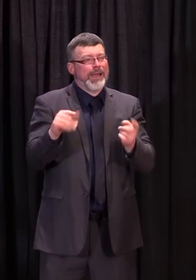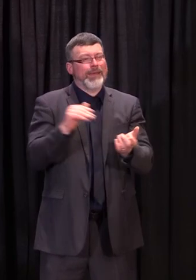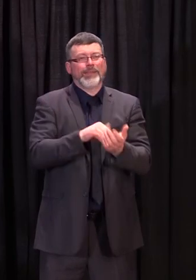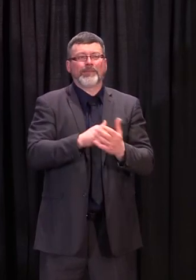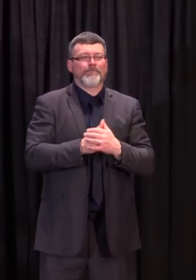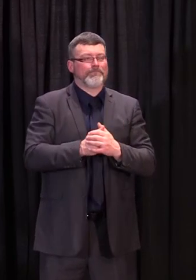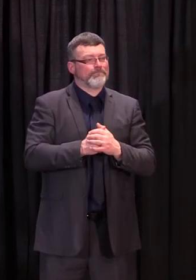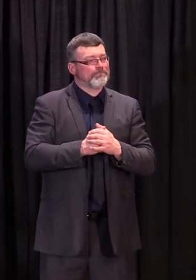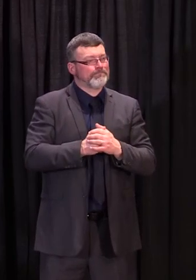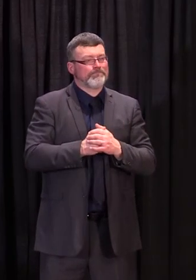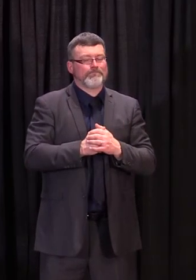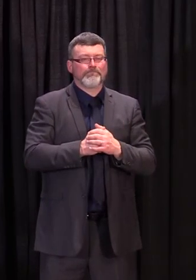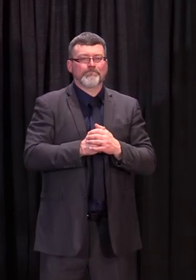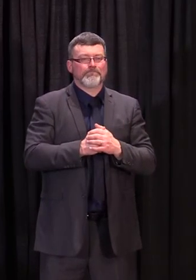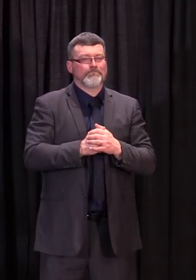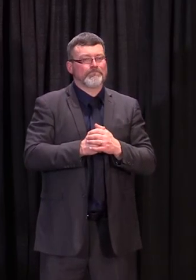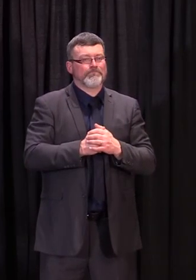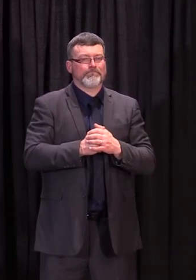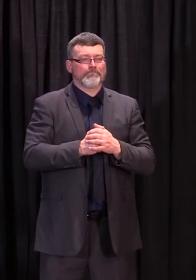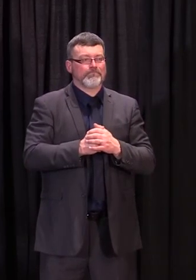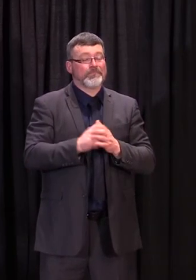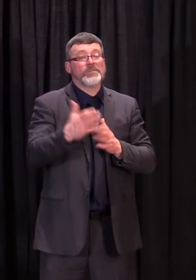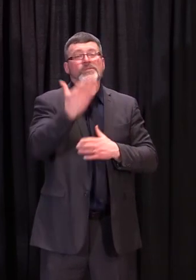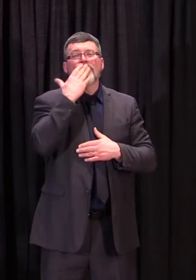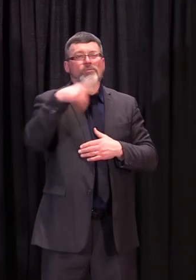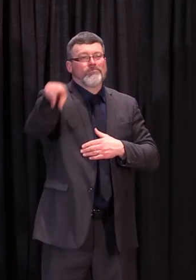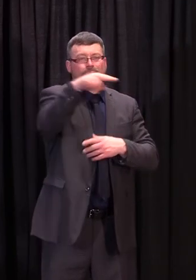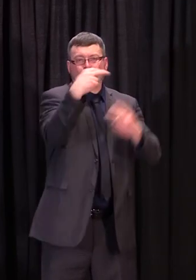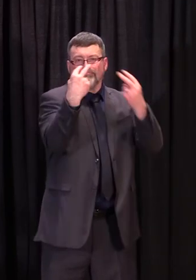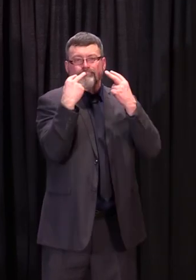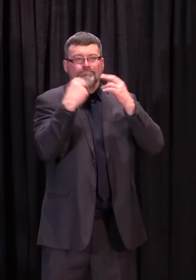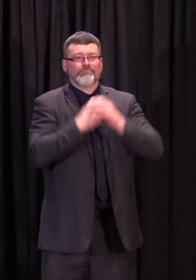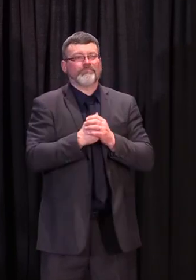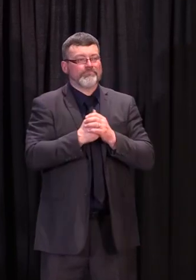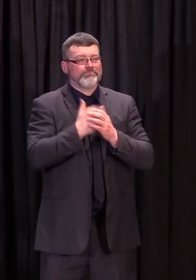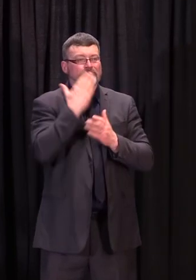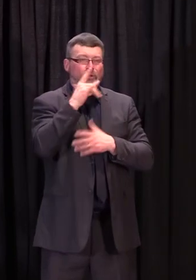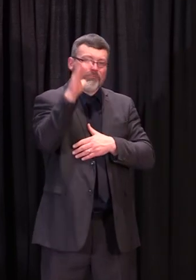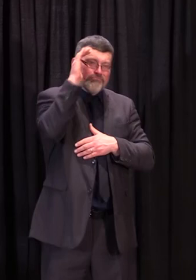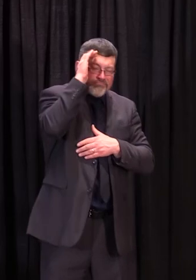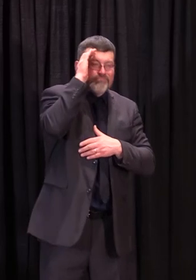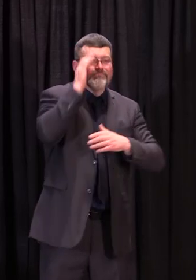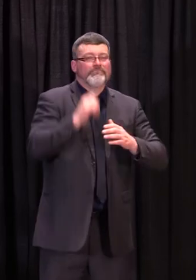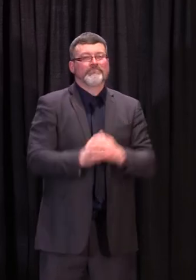I thank you for your time today, and I appreciate you listening.